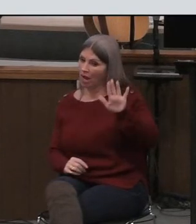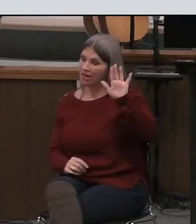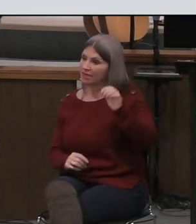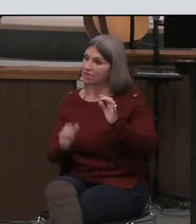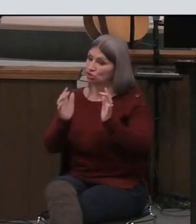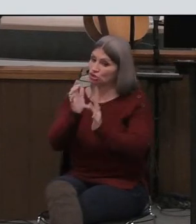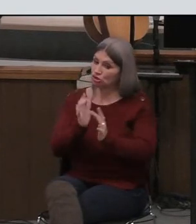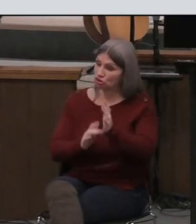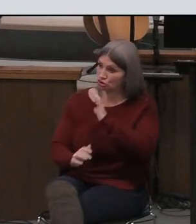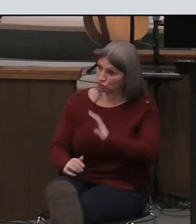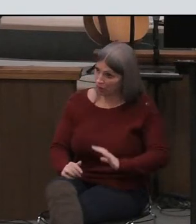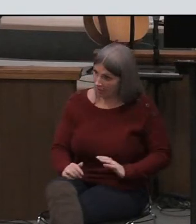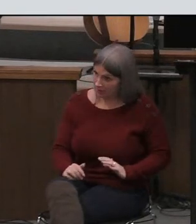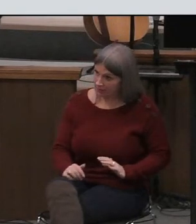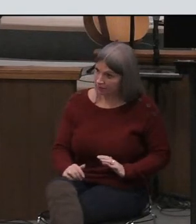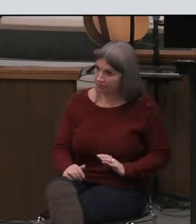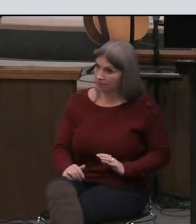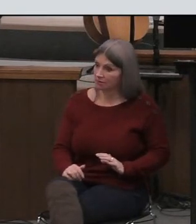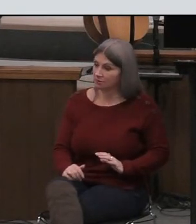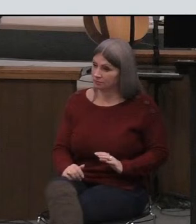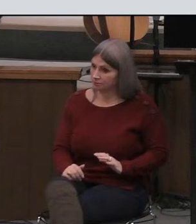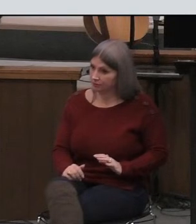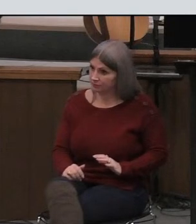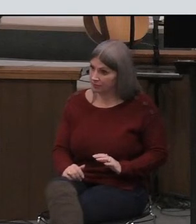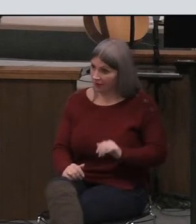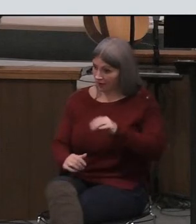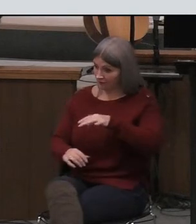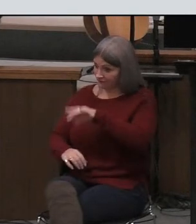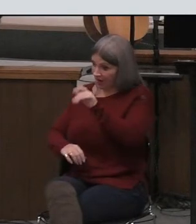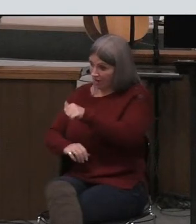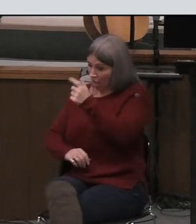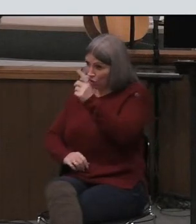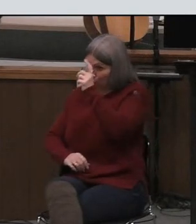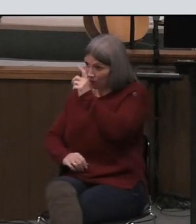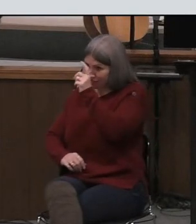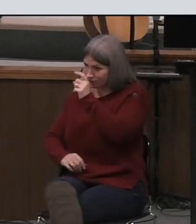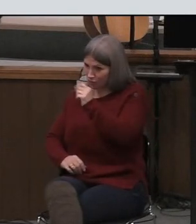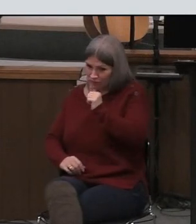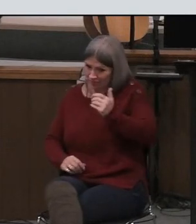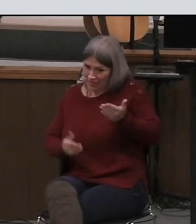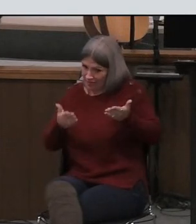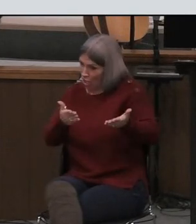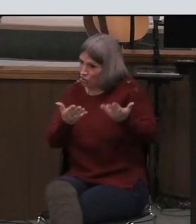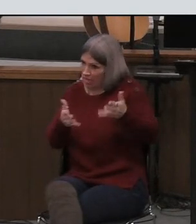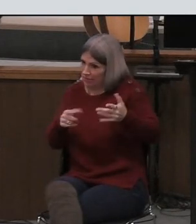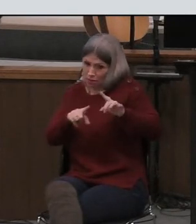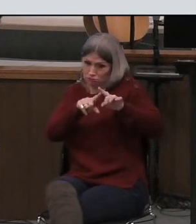Christ and nowhere else. So what does it mean,